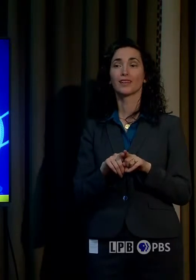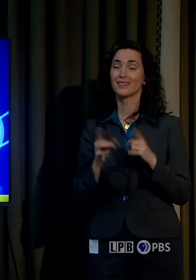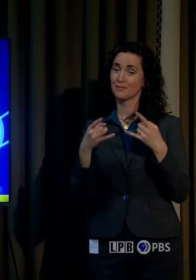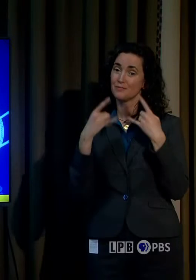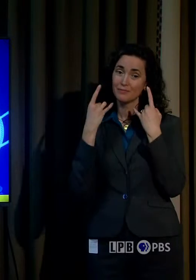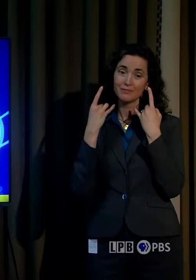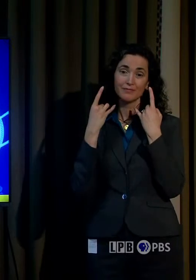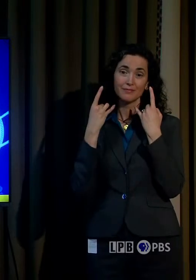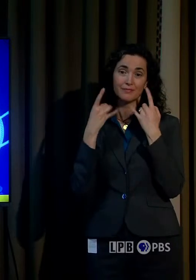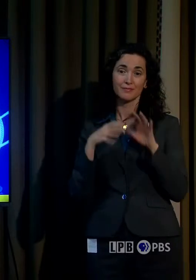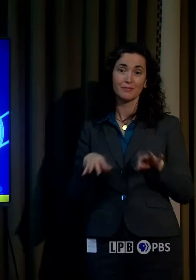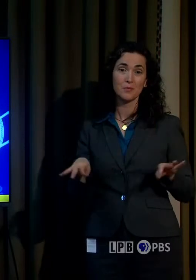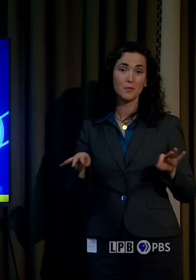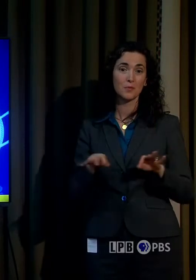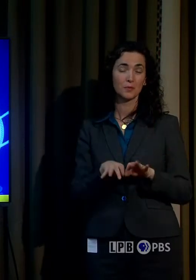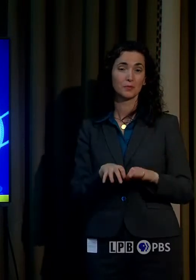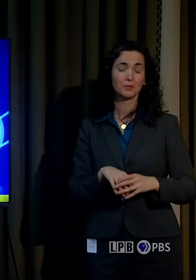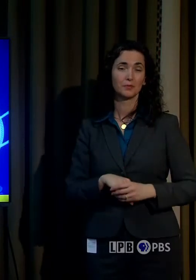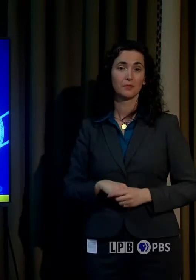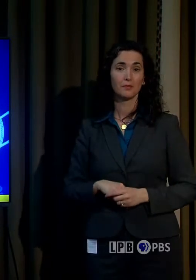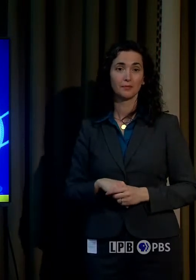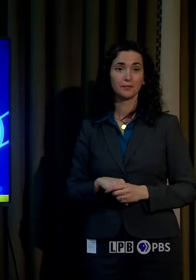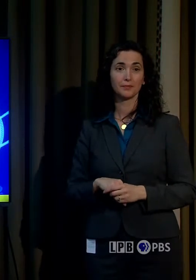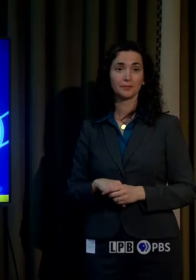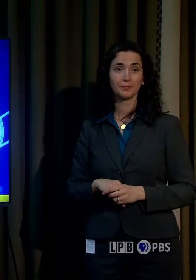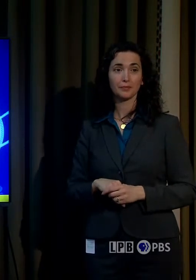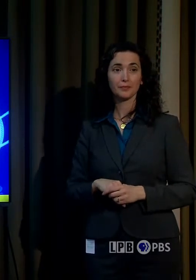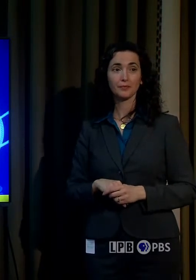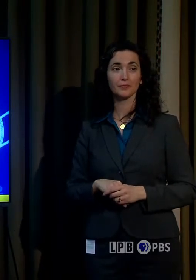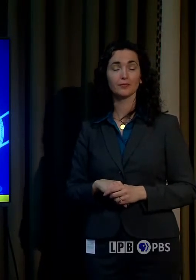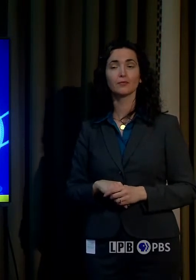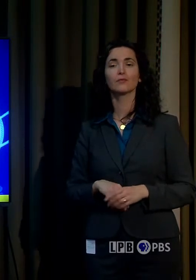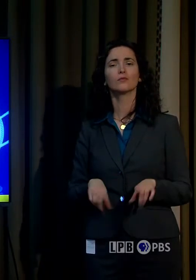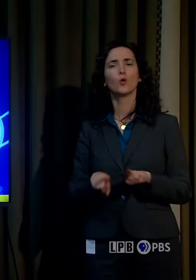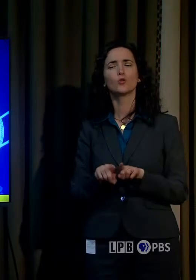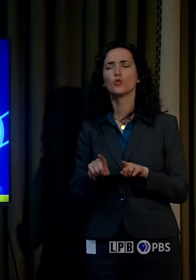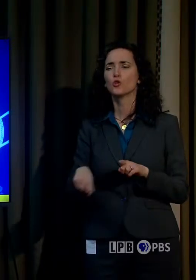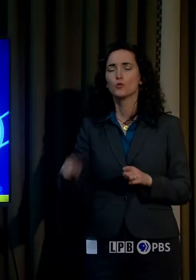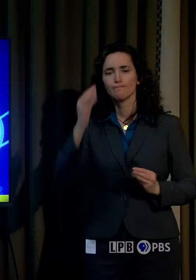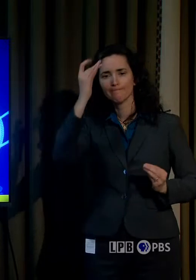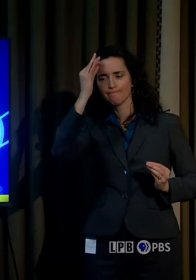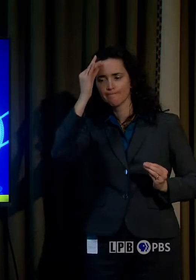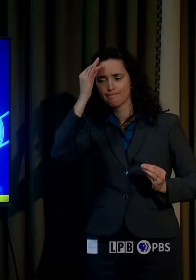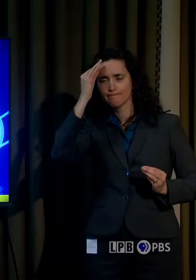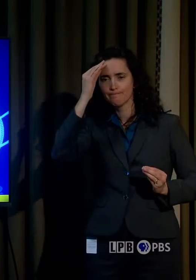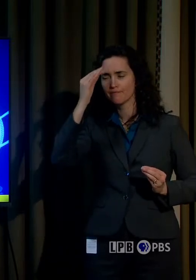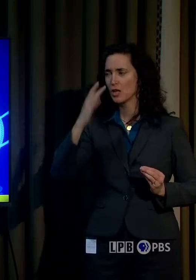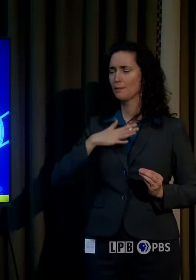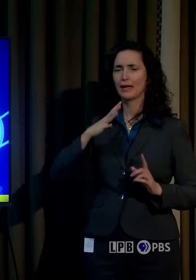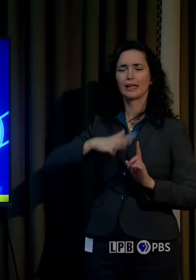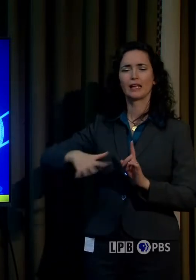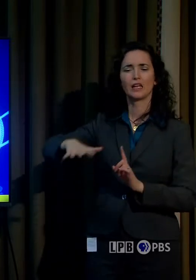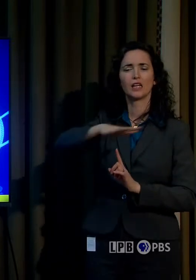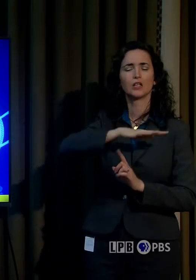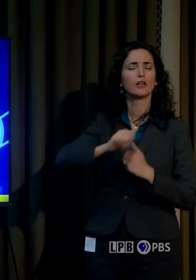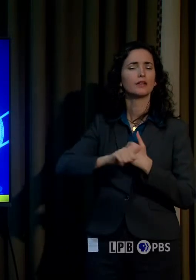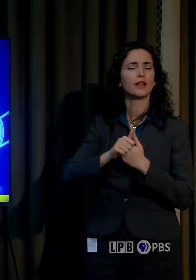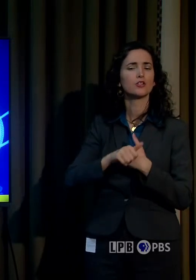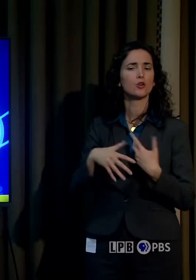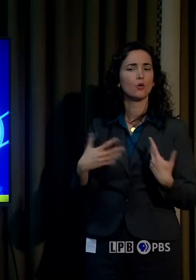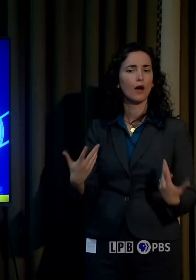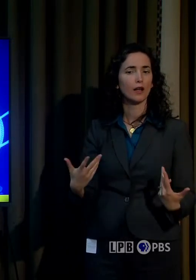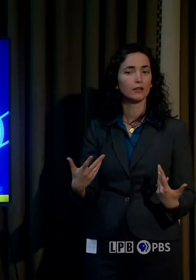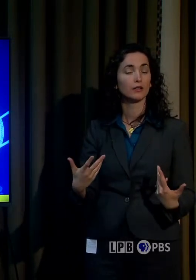masking and being discerning of what your risk environment is. When you're